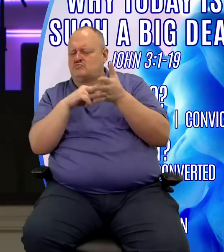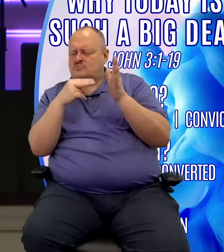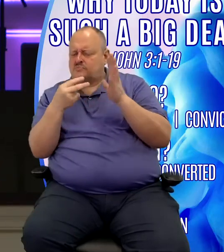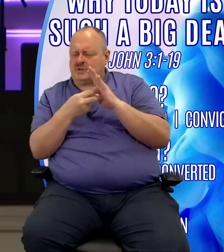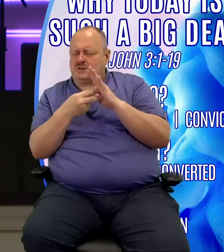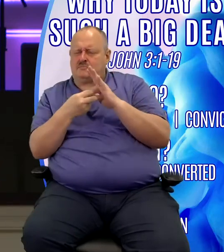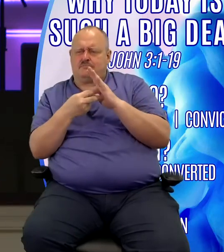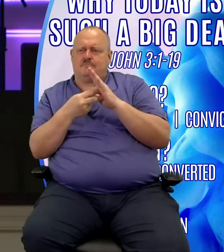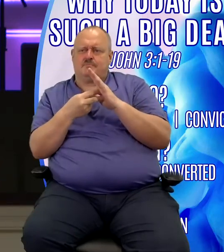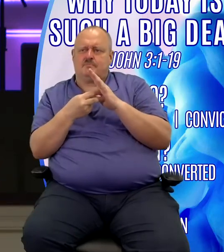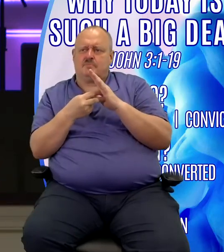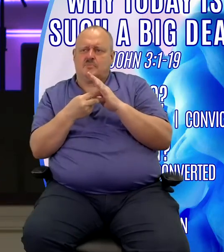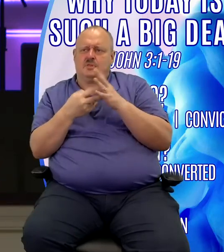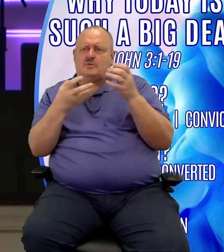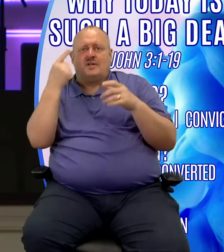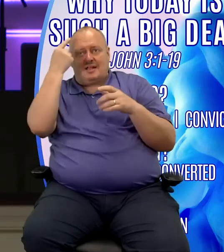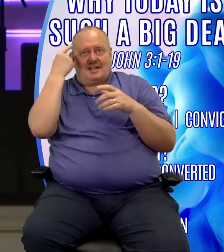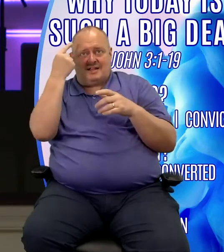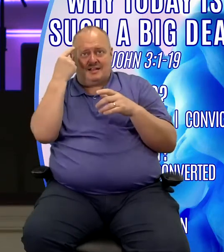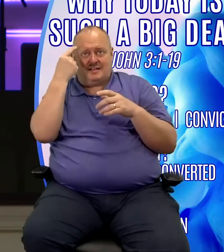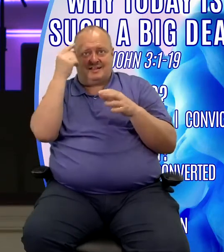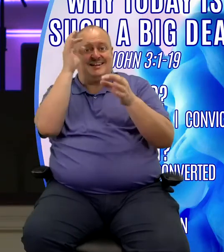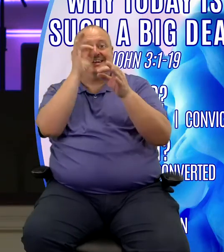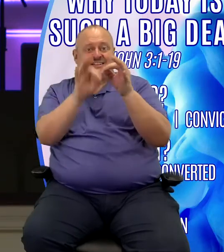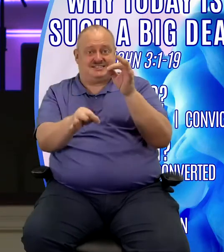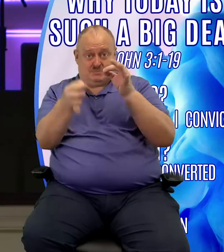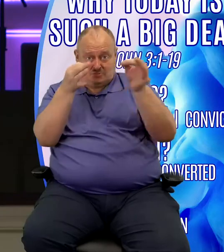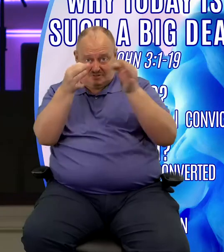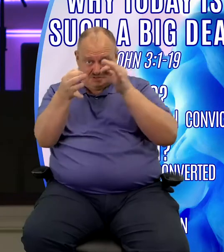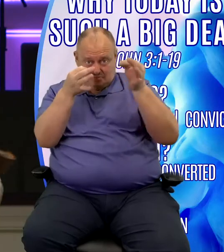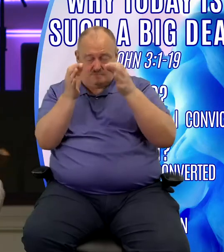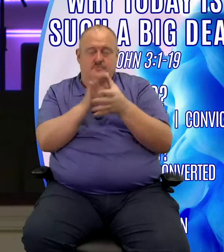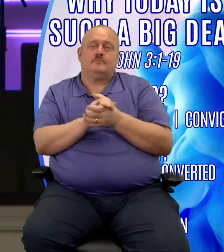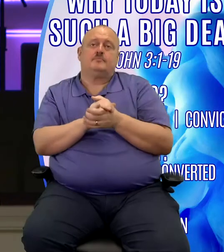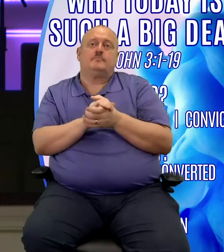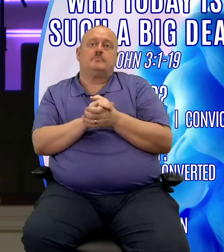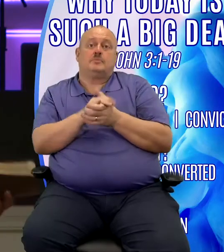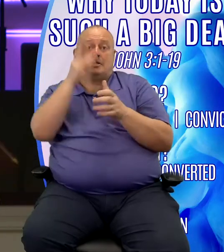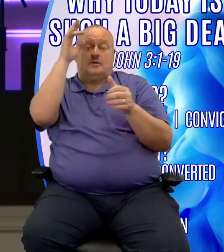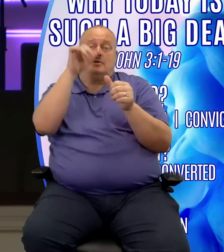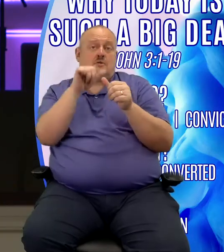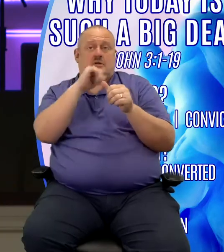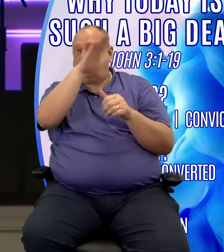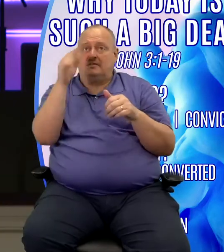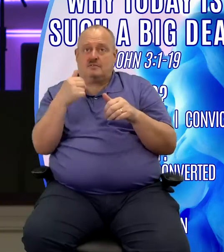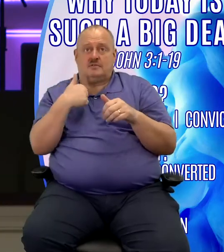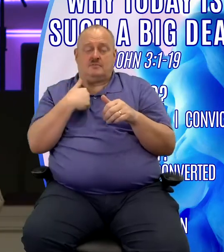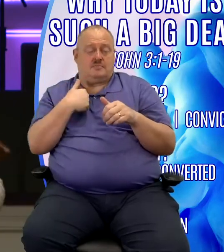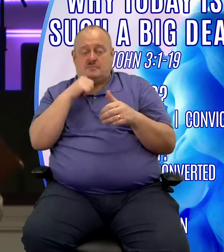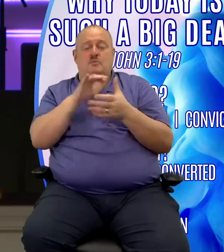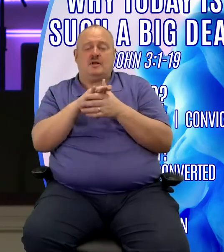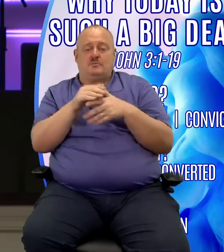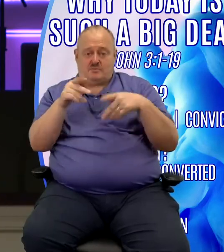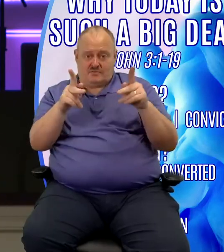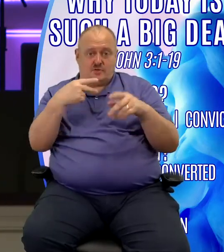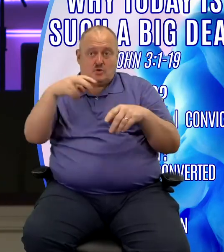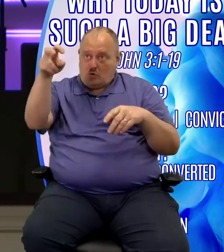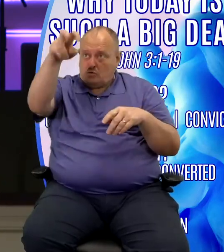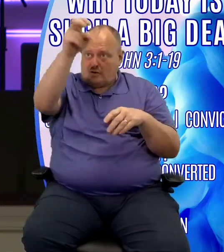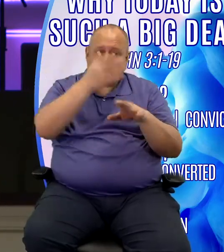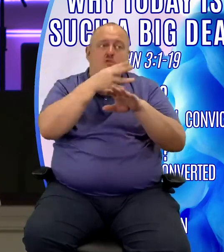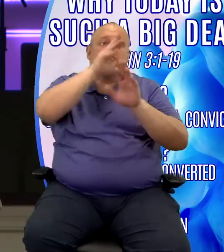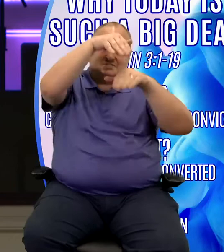it. But I want you to think of a very simple description with me. If you've ever had the privilege, as my wife and I have, to travel